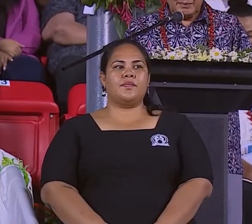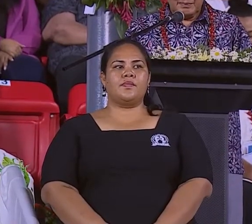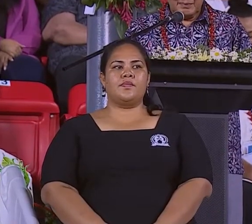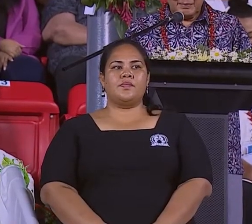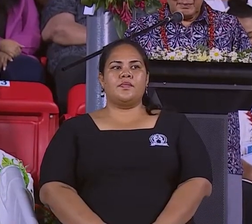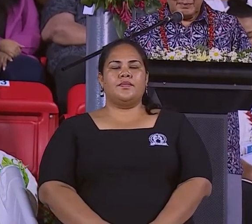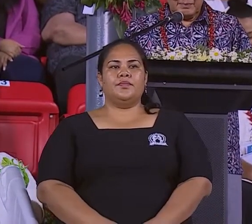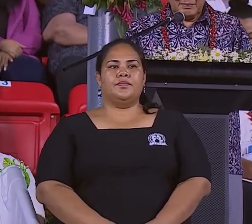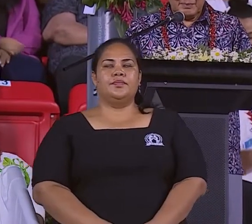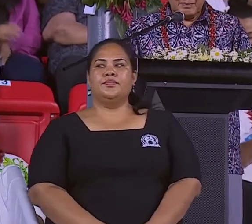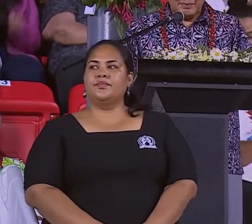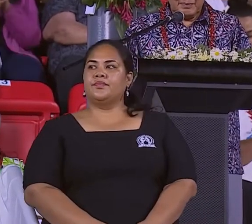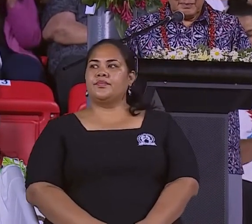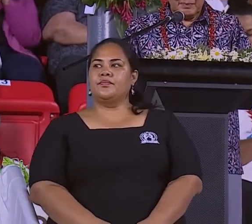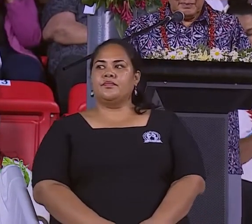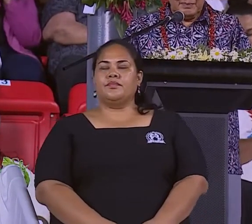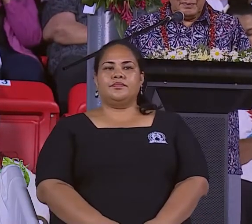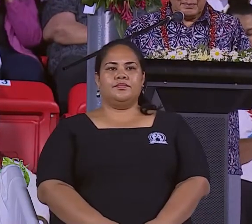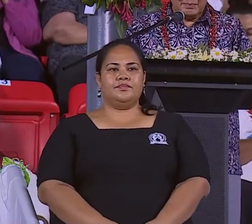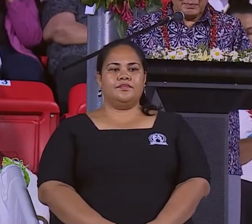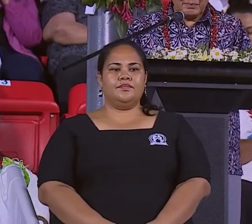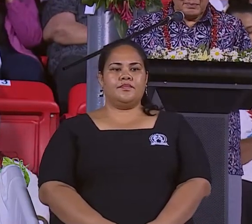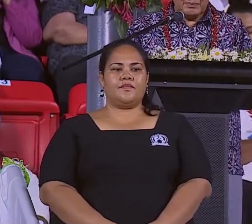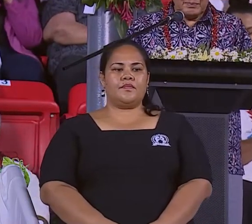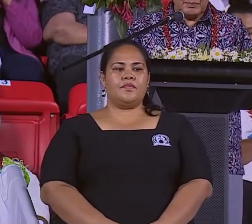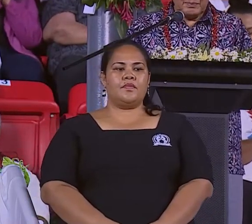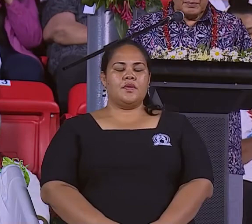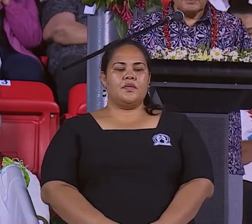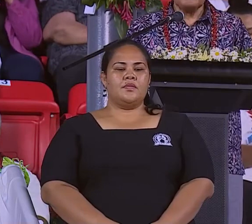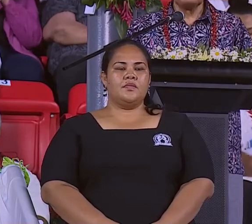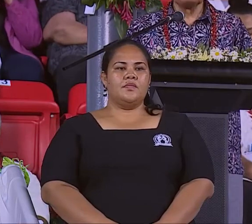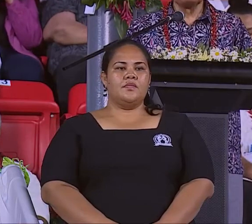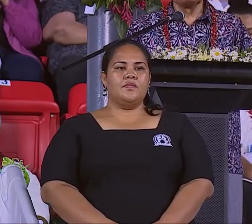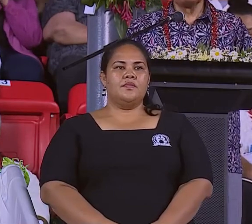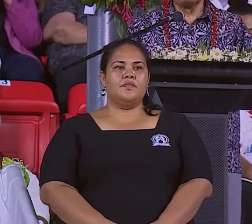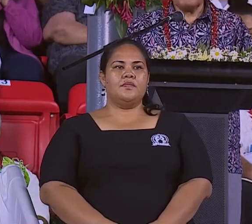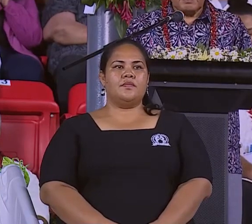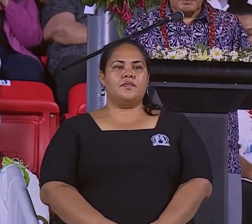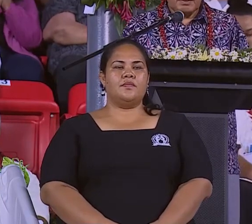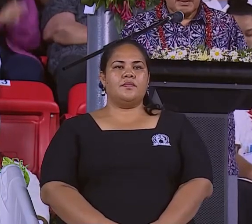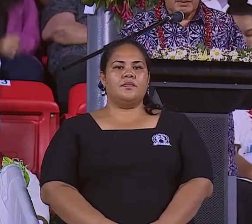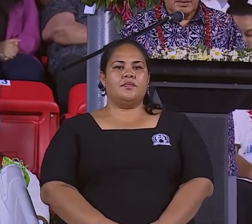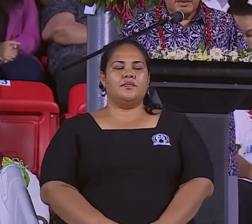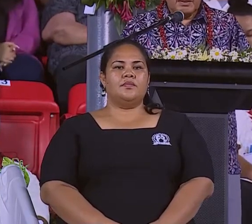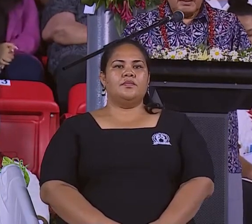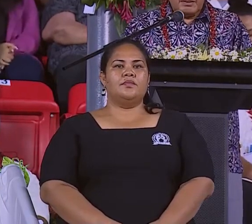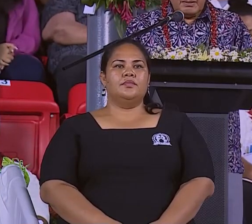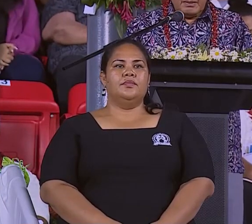On hand now to declare the 16th Pacific Games officially open.